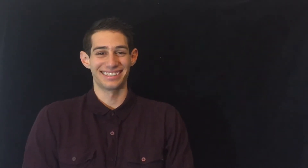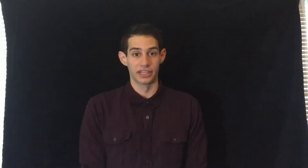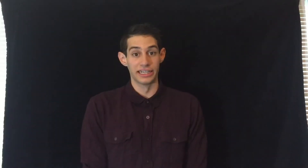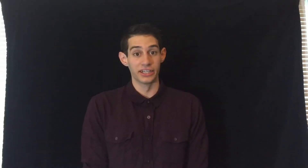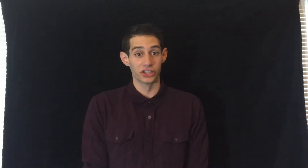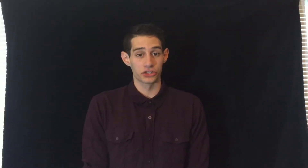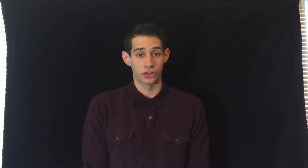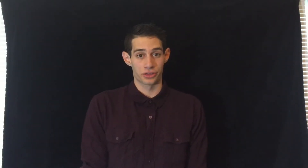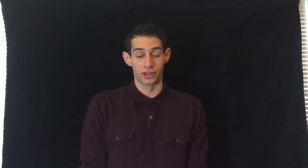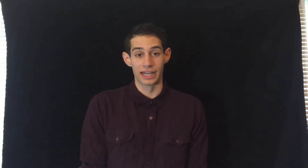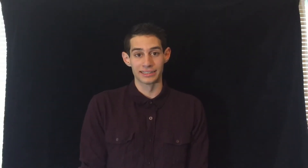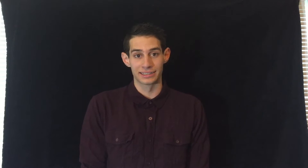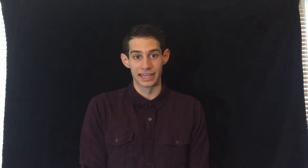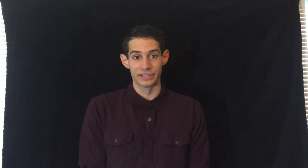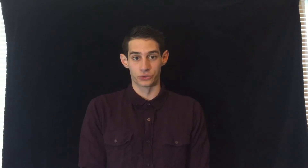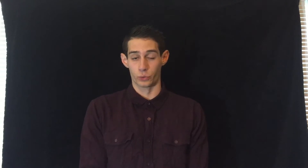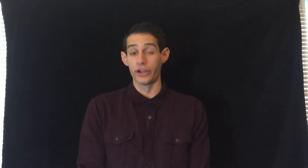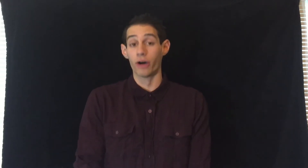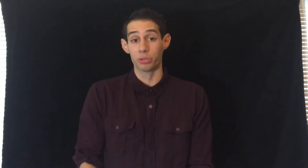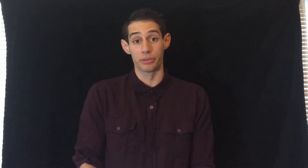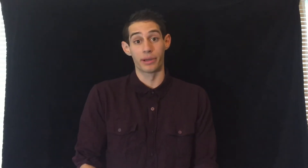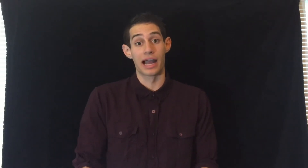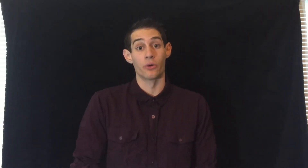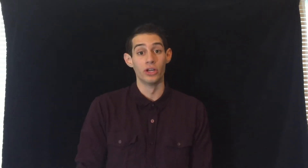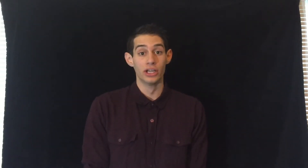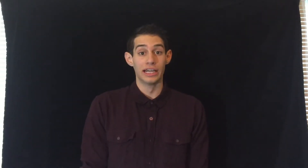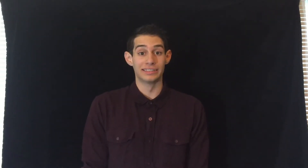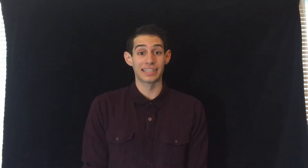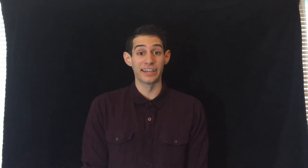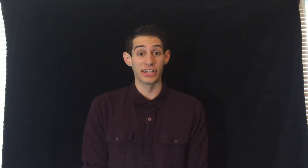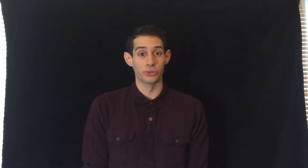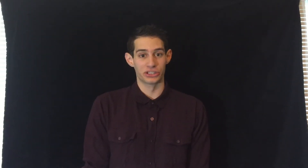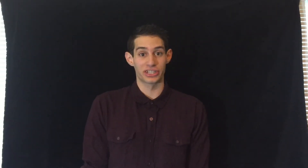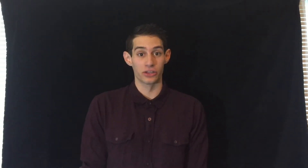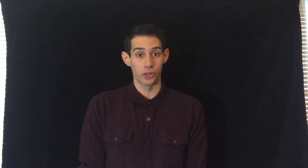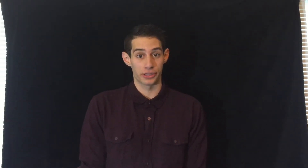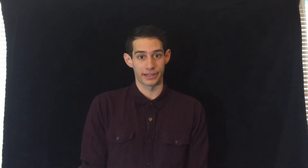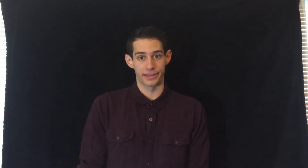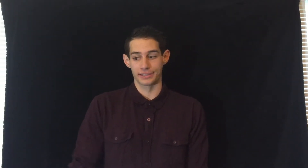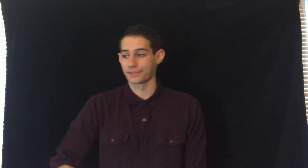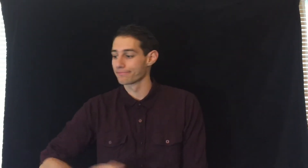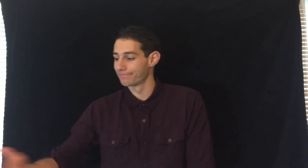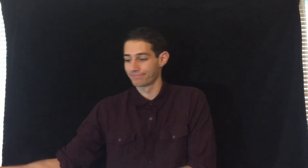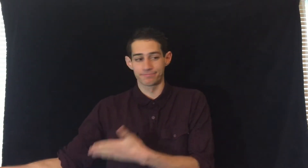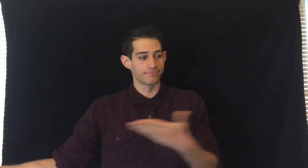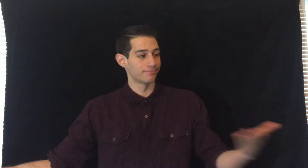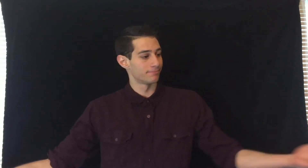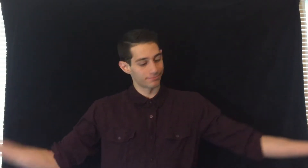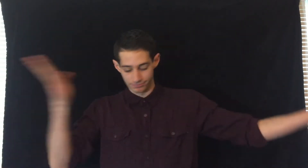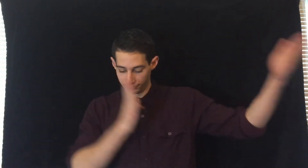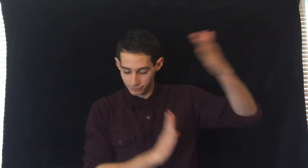in English, the line says, "We humbly bow." In sign language, it's going to look like this.